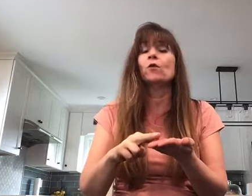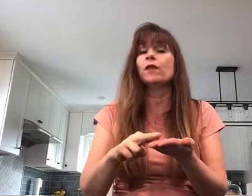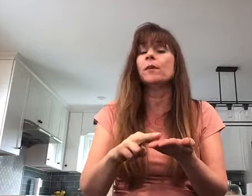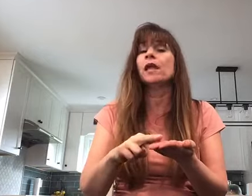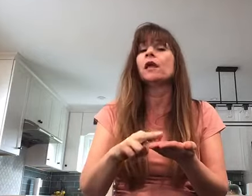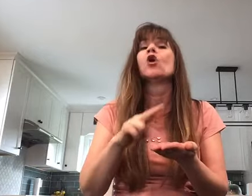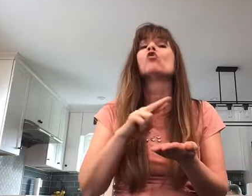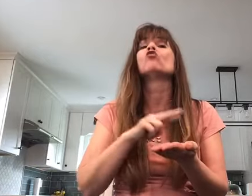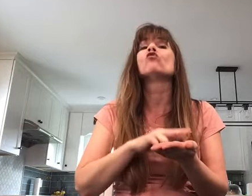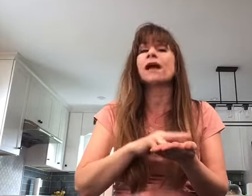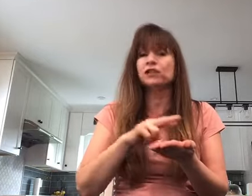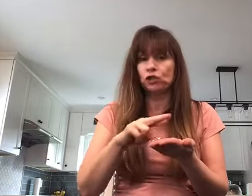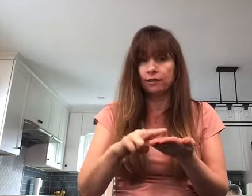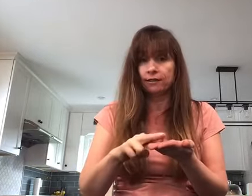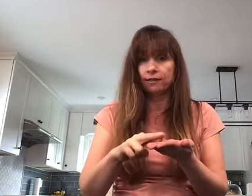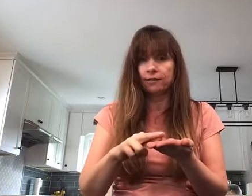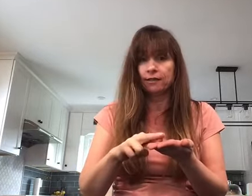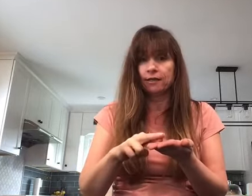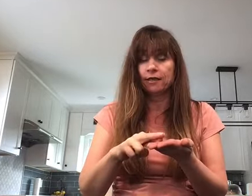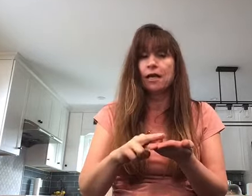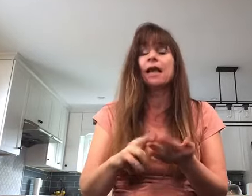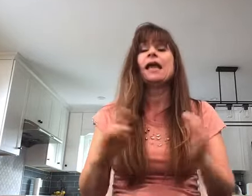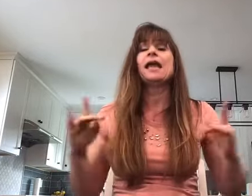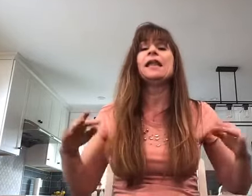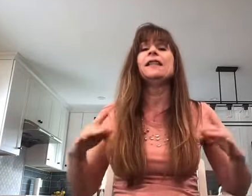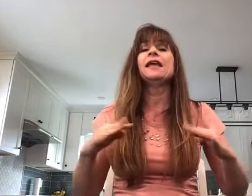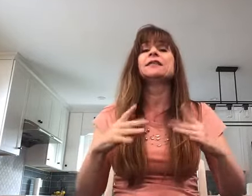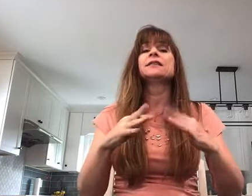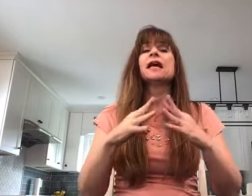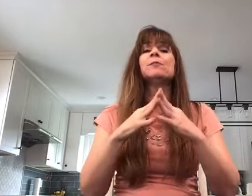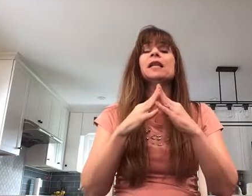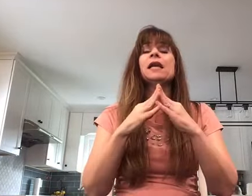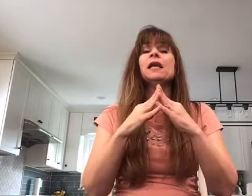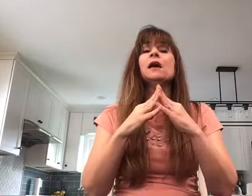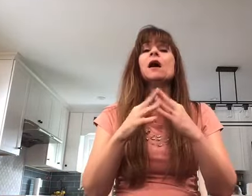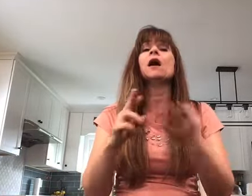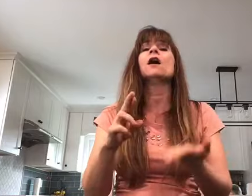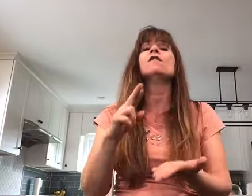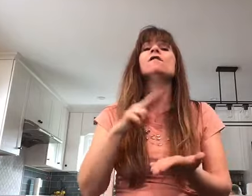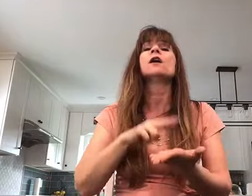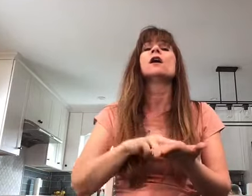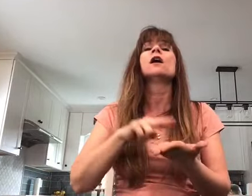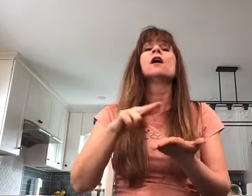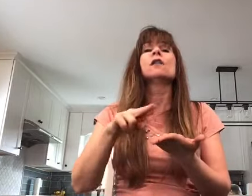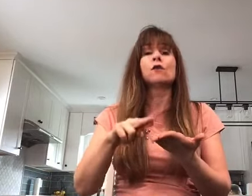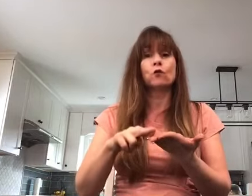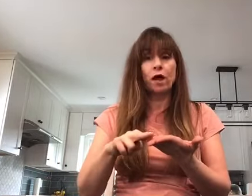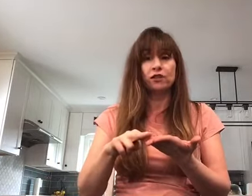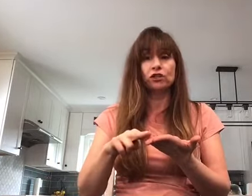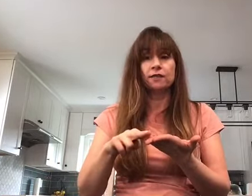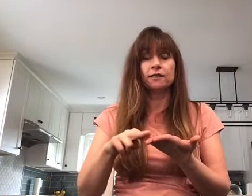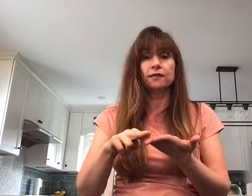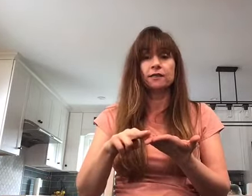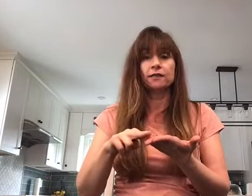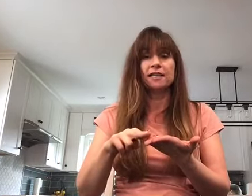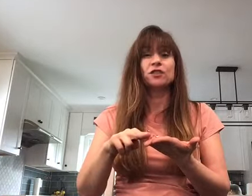with me. Righteous. In the assembly of the righteous. Let's try